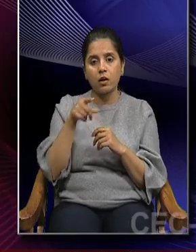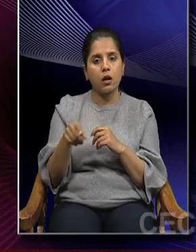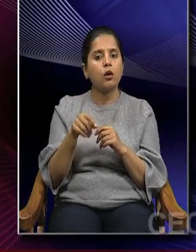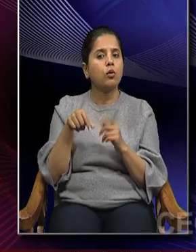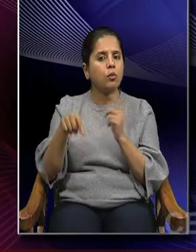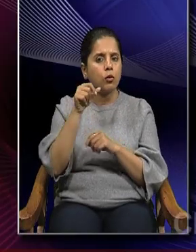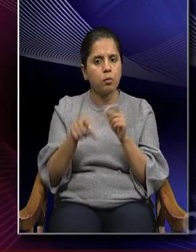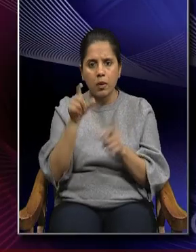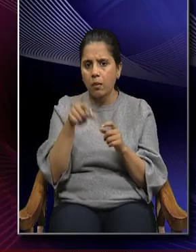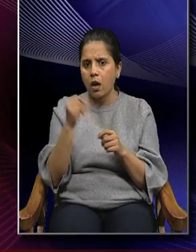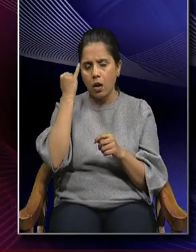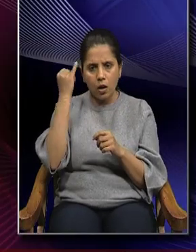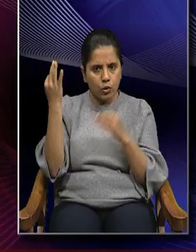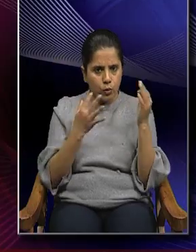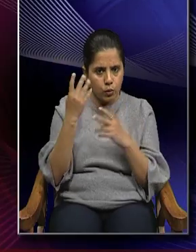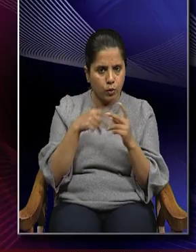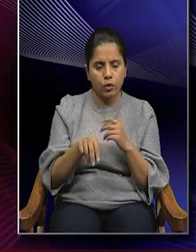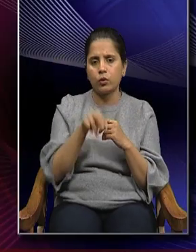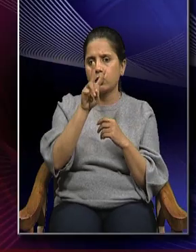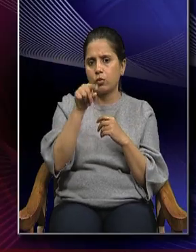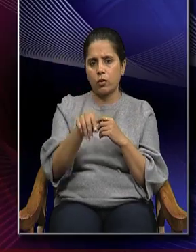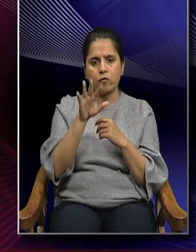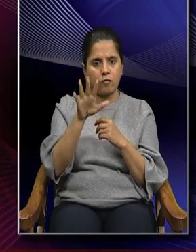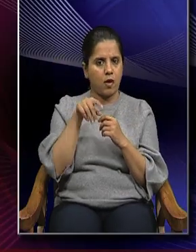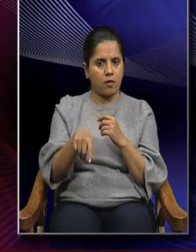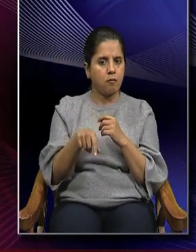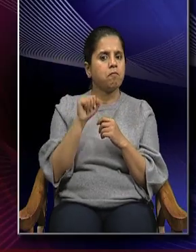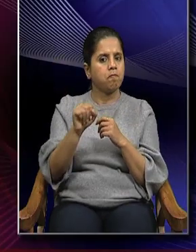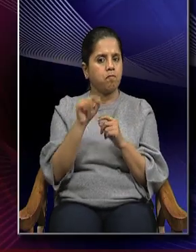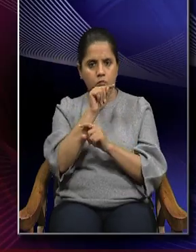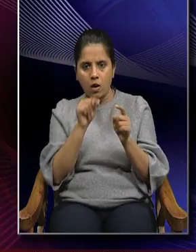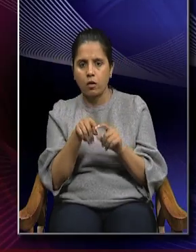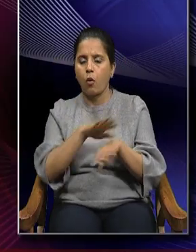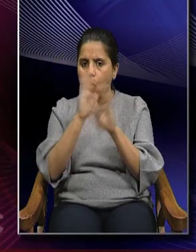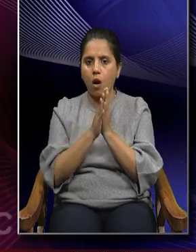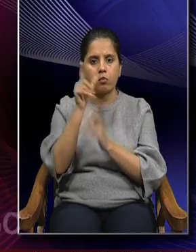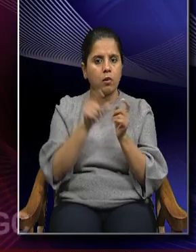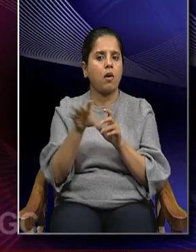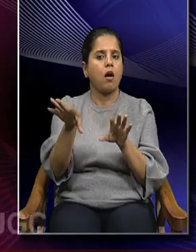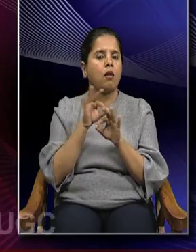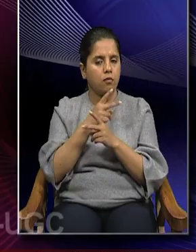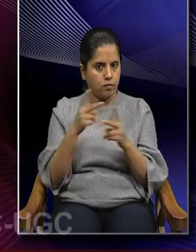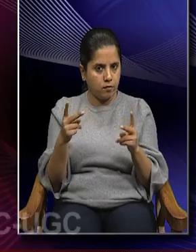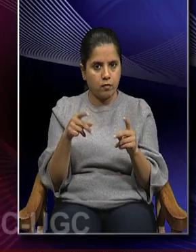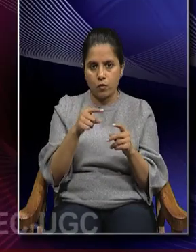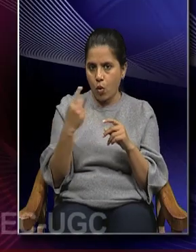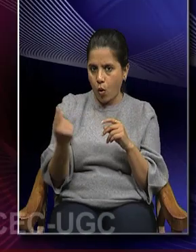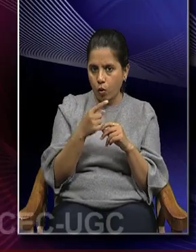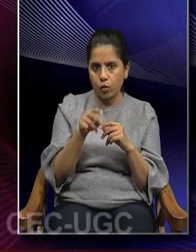about innovators to be 2.5% of the total population, which means